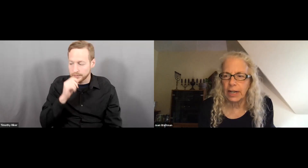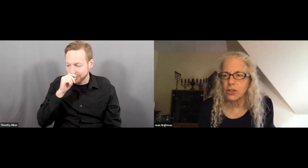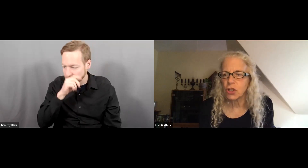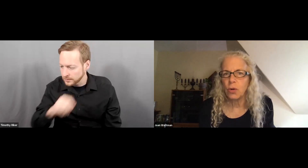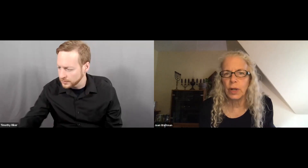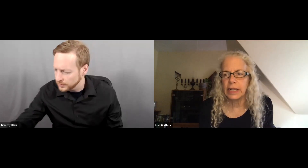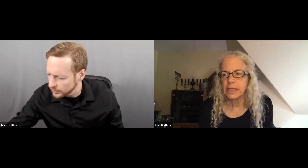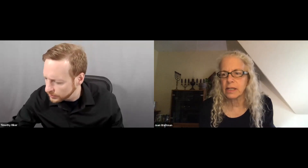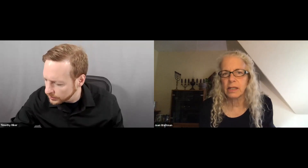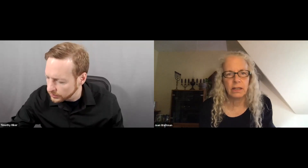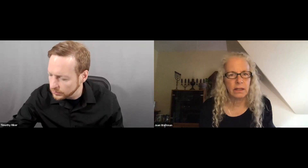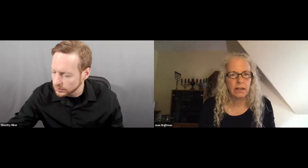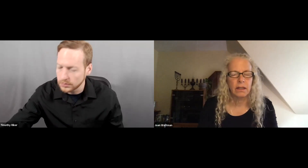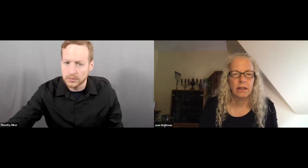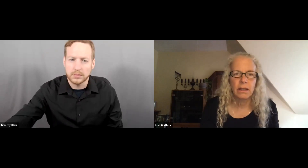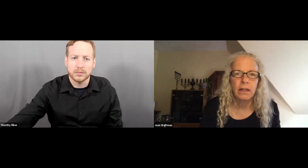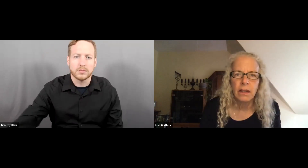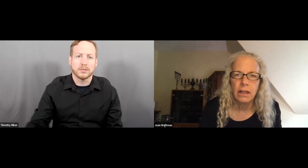All right. So it's,